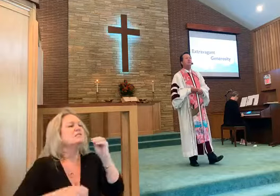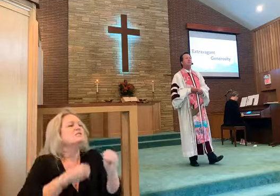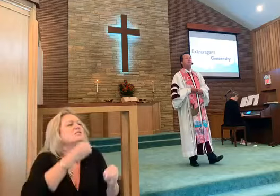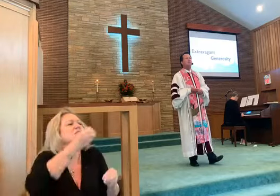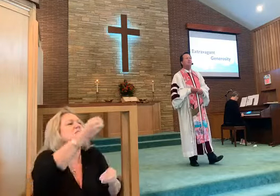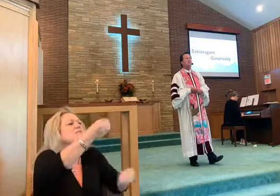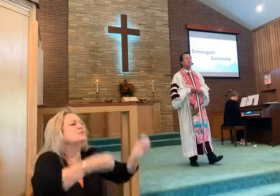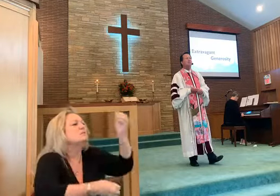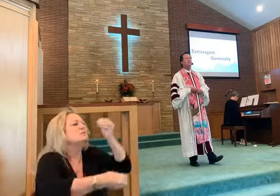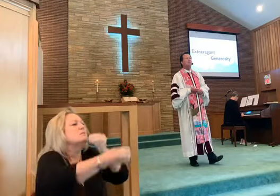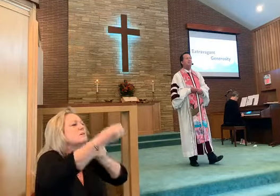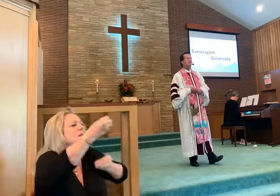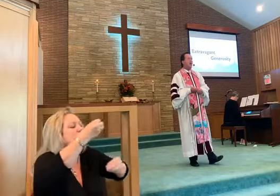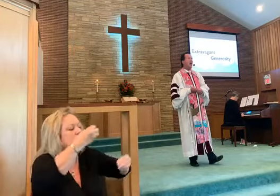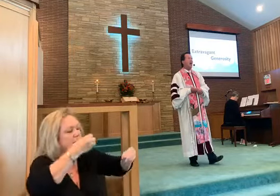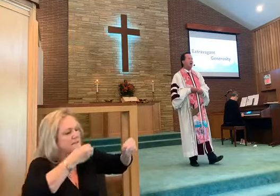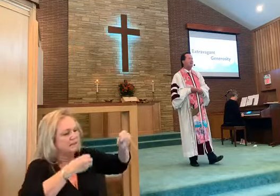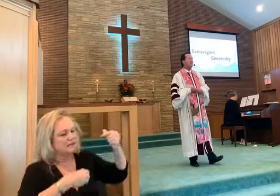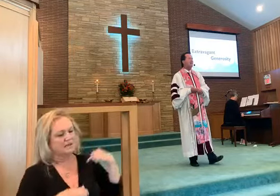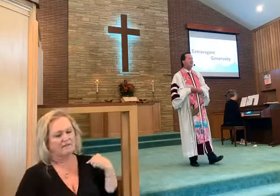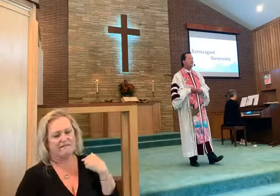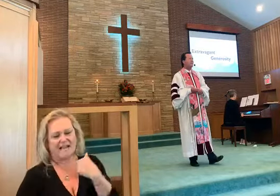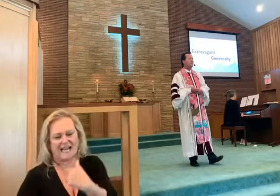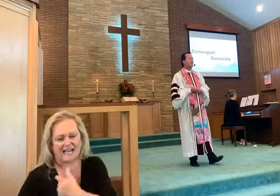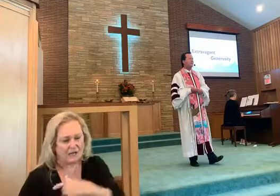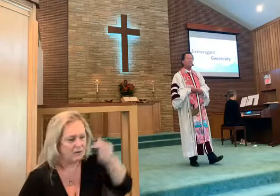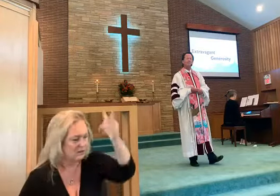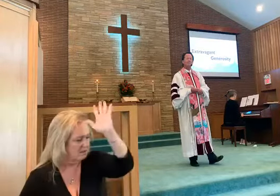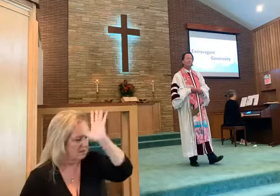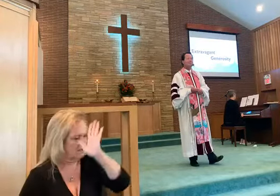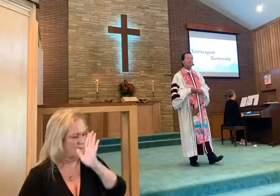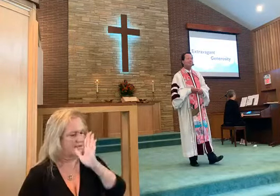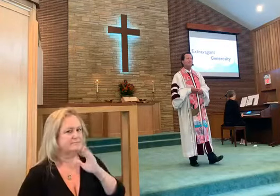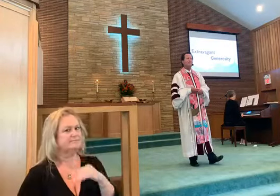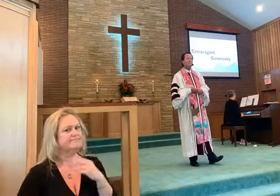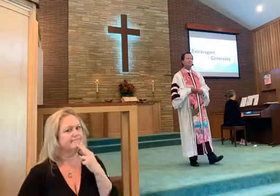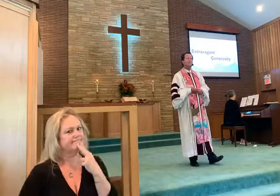generosity of our God.